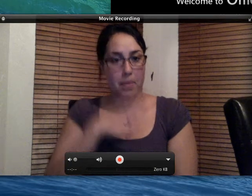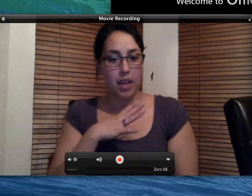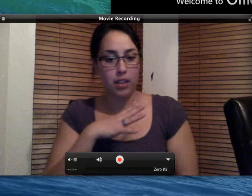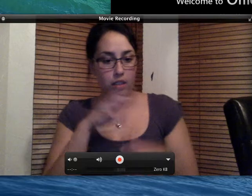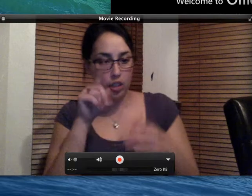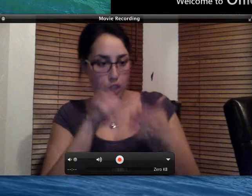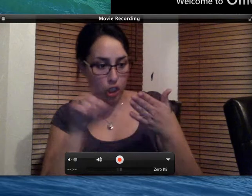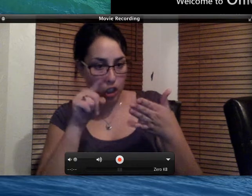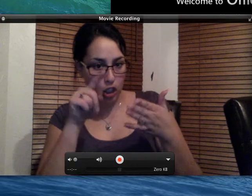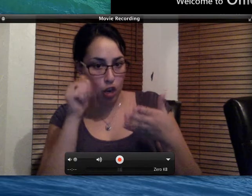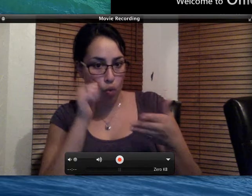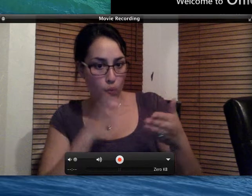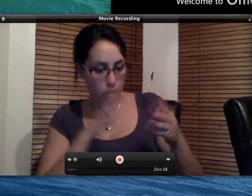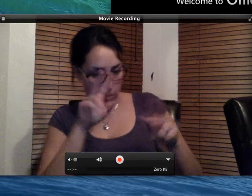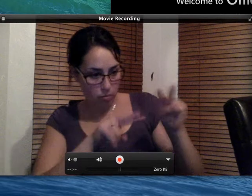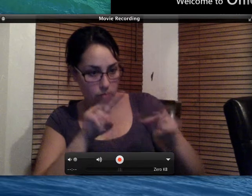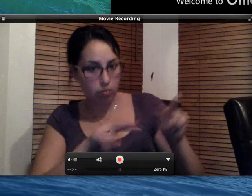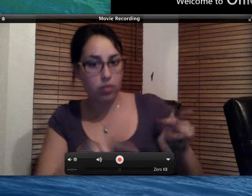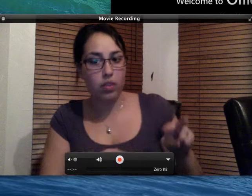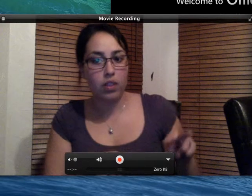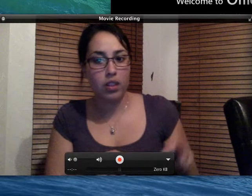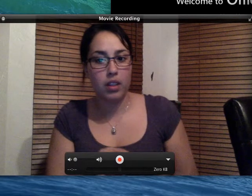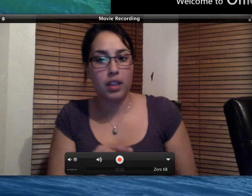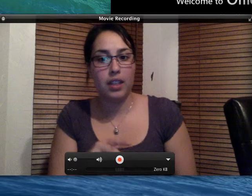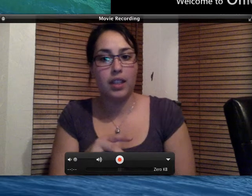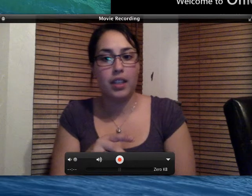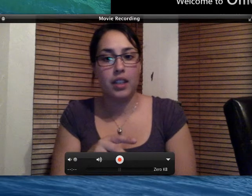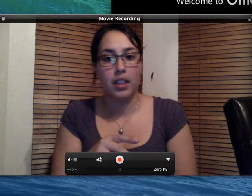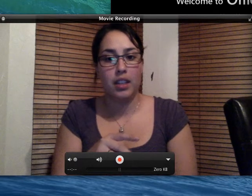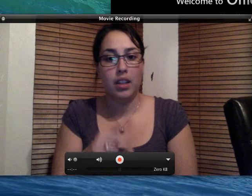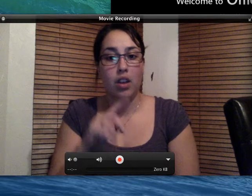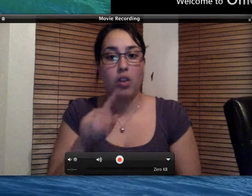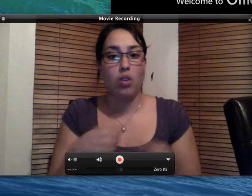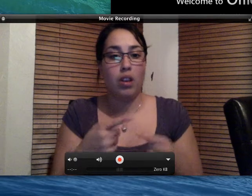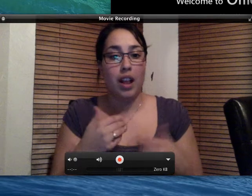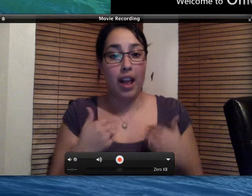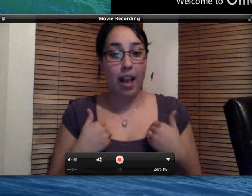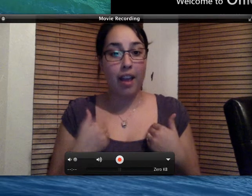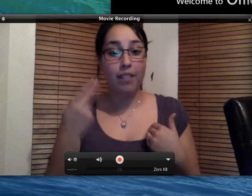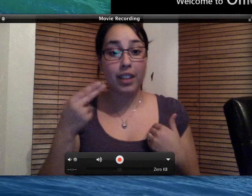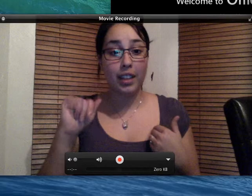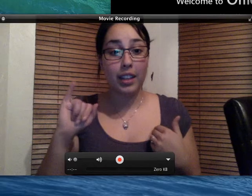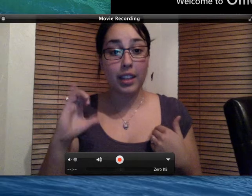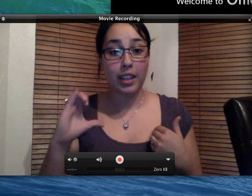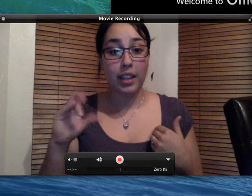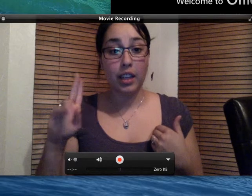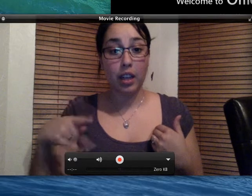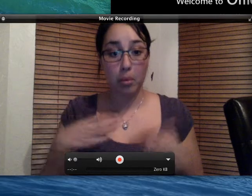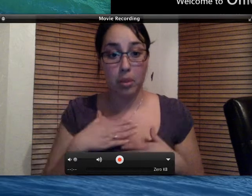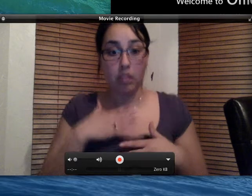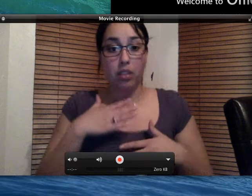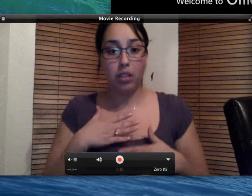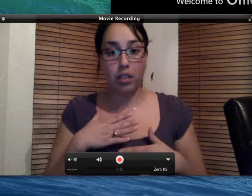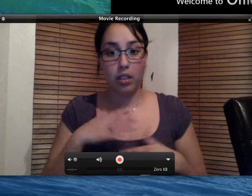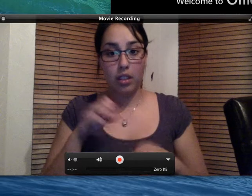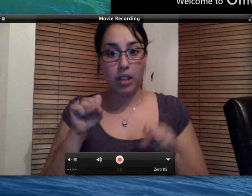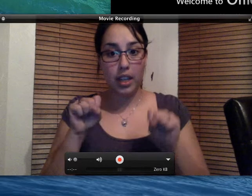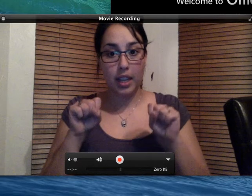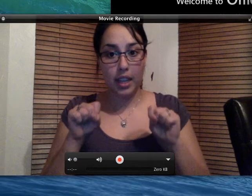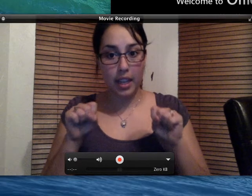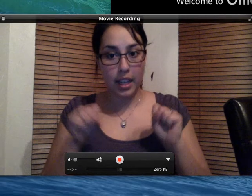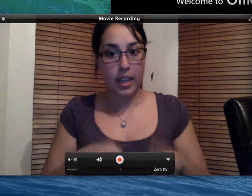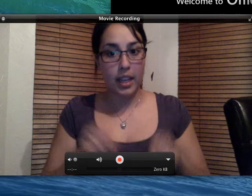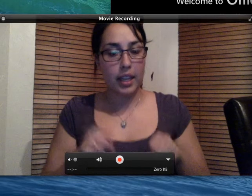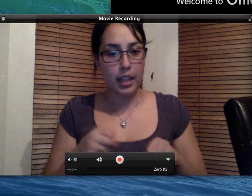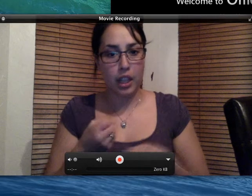orgasm, the contractions serve to suck the semen up through the cervix and sort of deliver it really quickly to the egg, thereby upping the odds